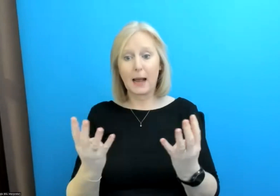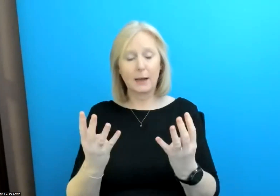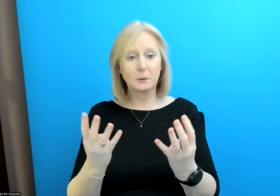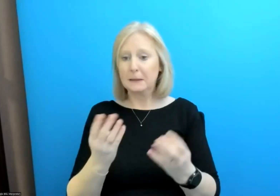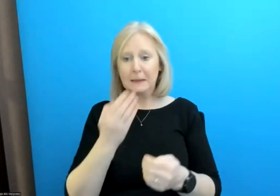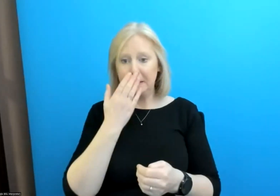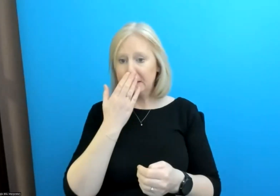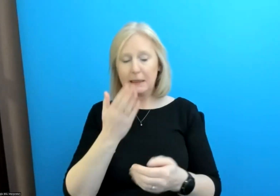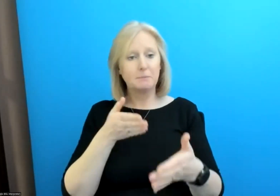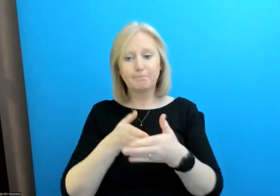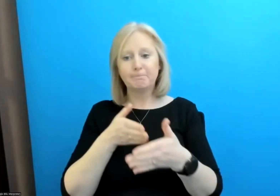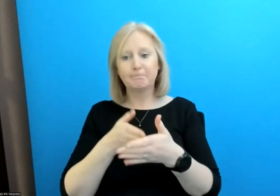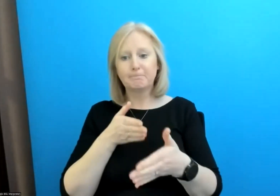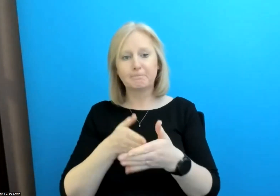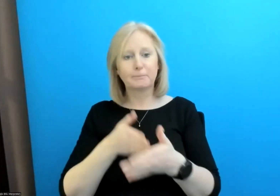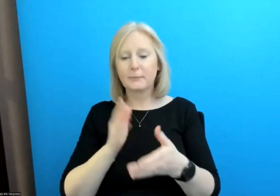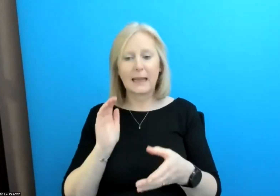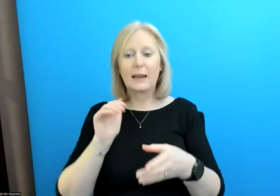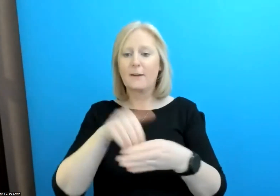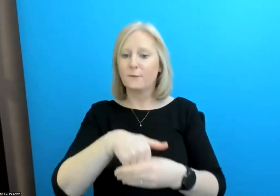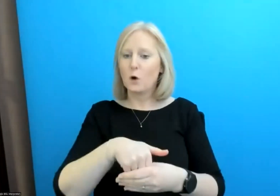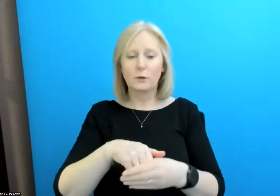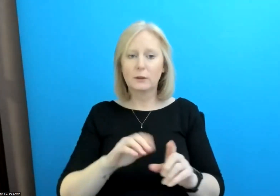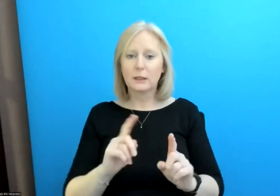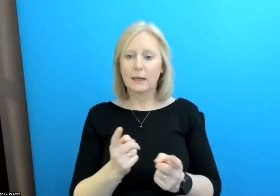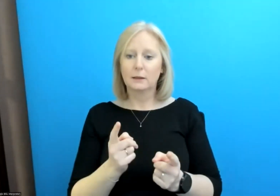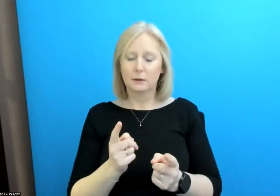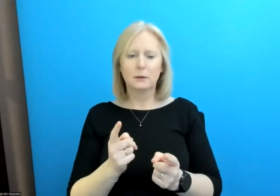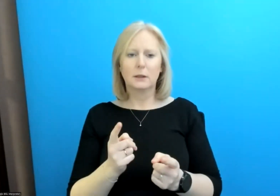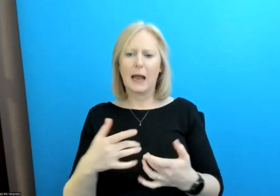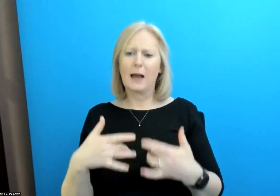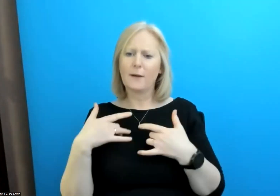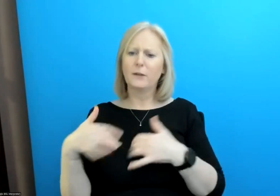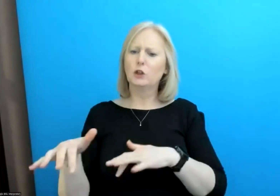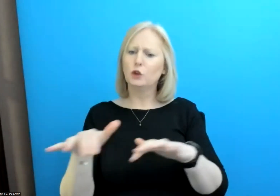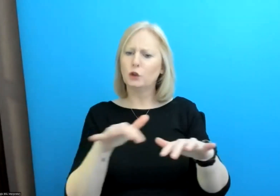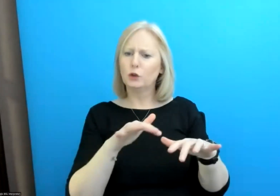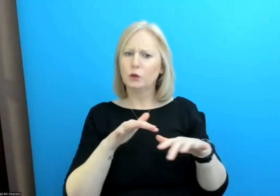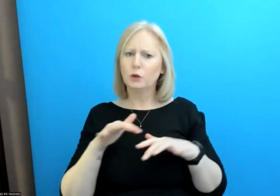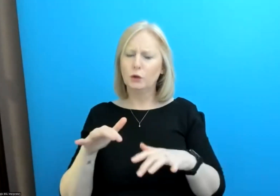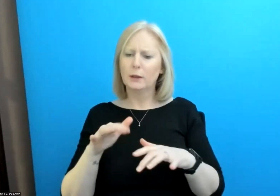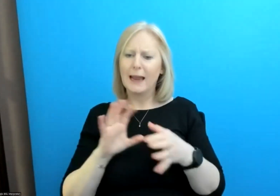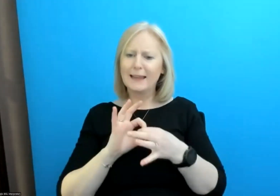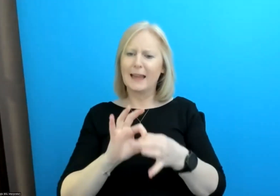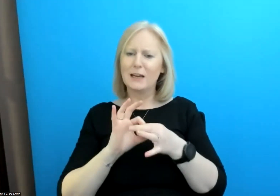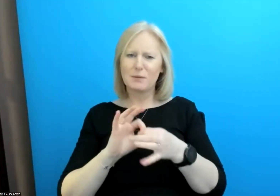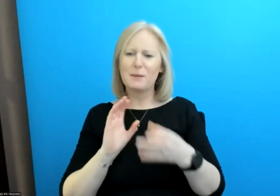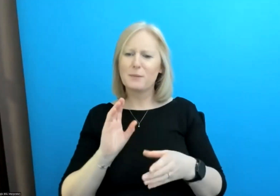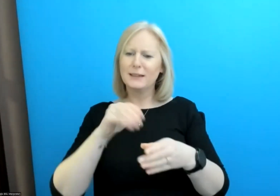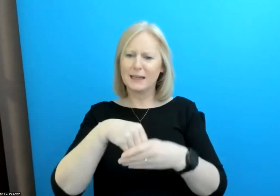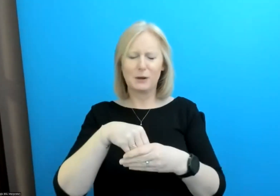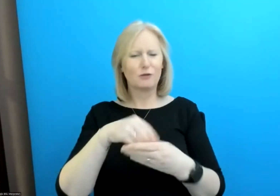They're not able to participate. And there's just, there was a general feeling in our room that engagement and participation isn't something